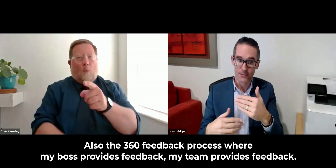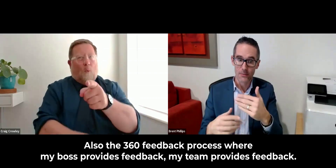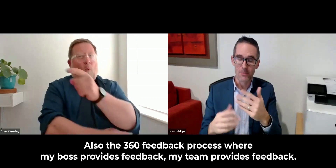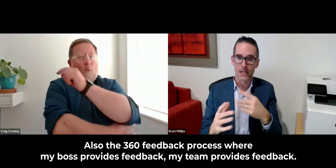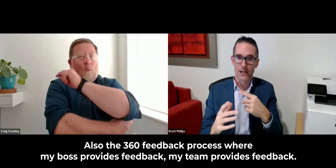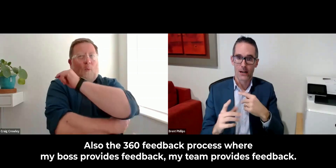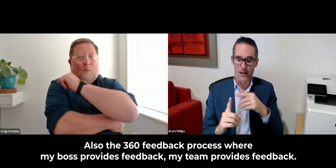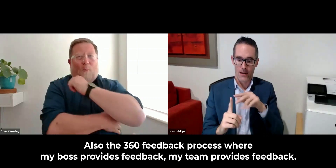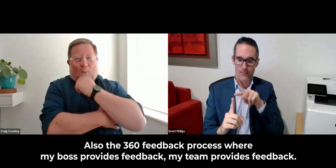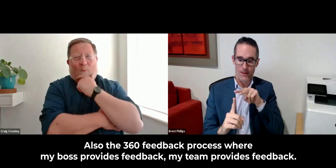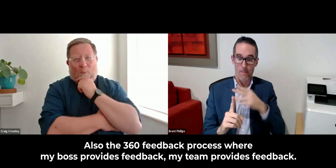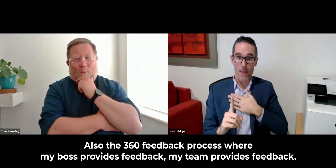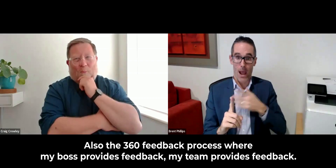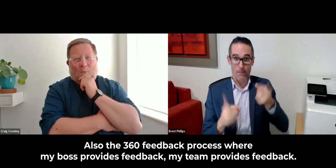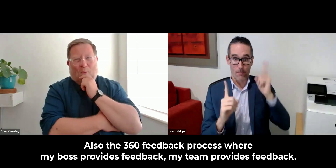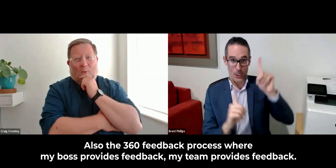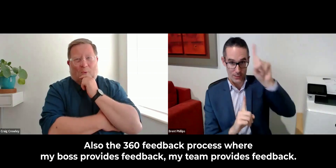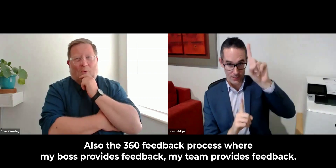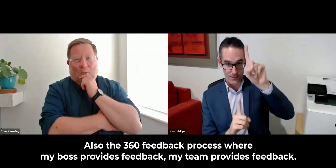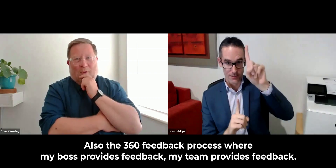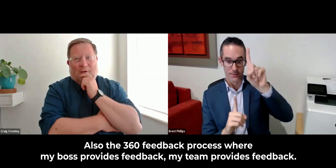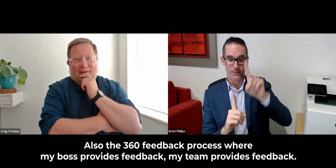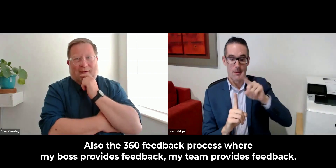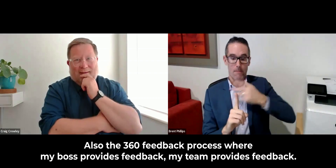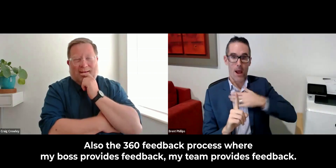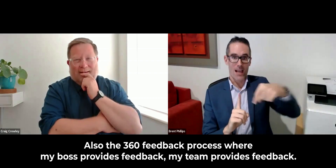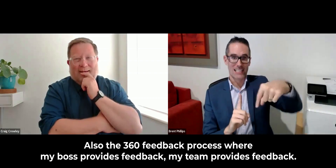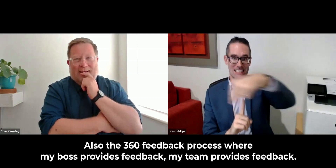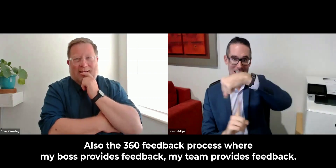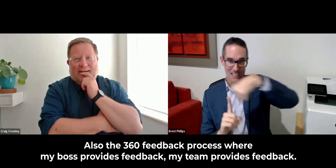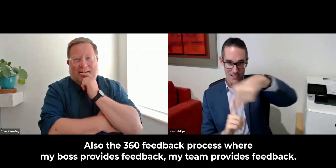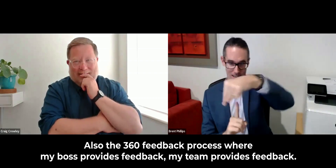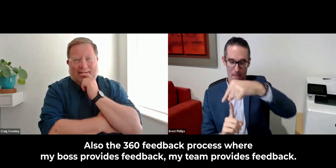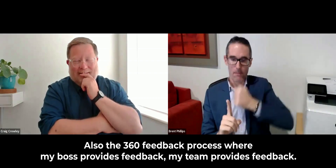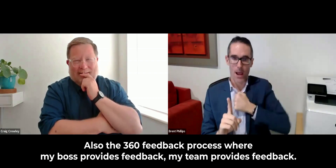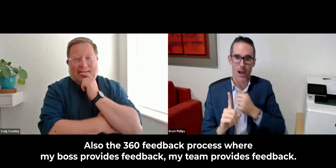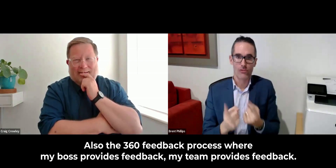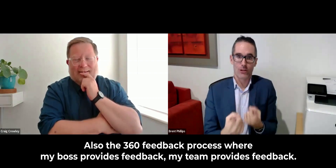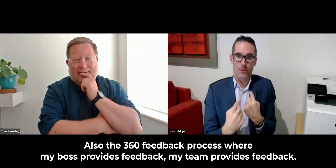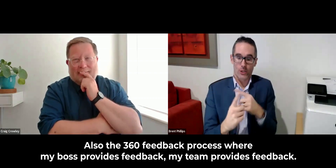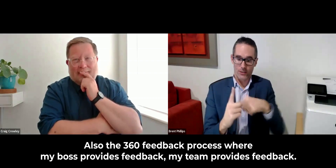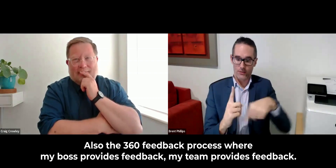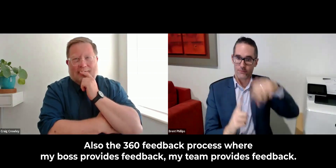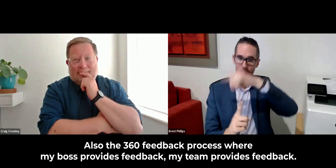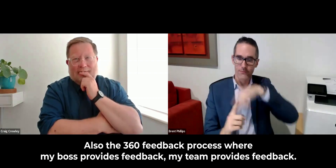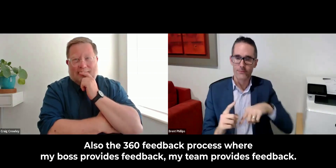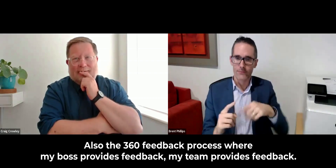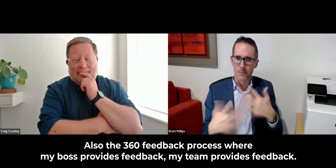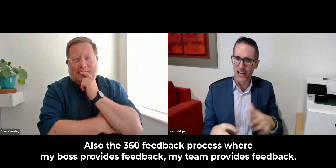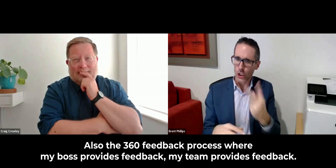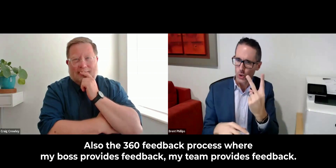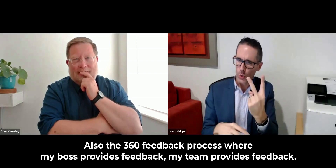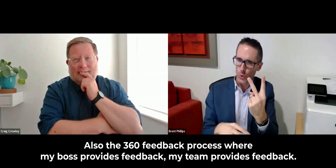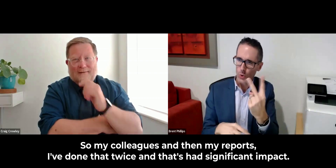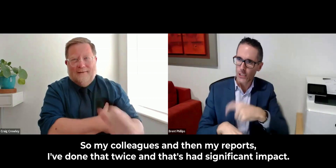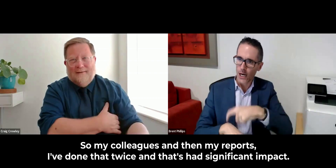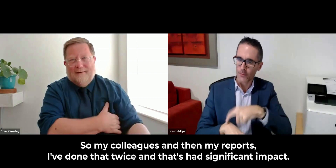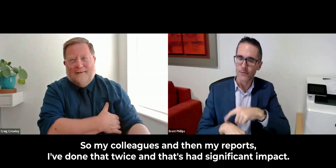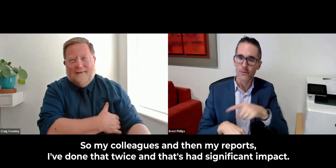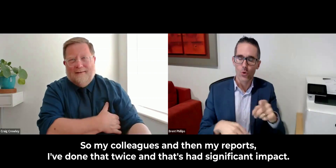feedback process, where my boss provides feedback, my team provides feedback, so my colleagues, and